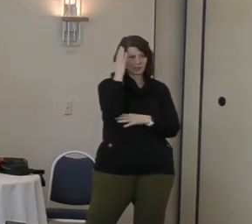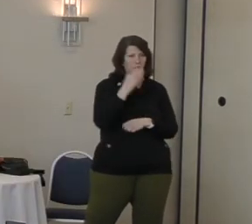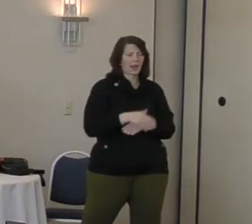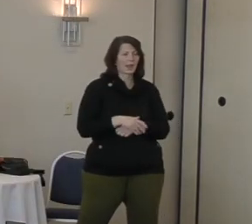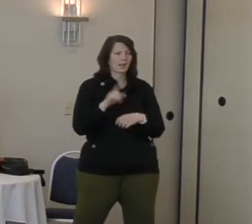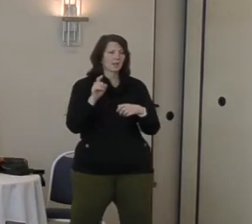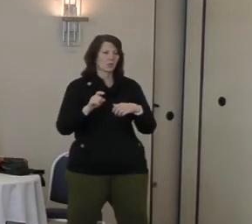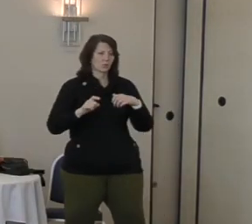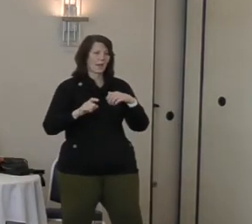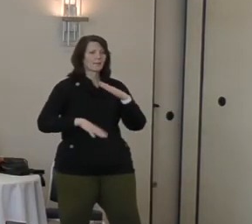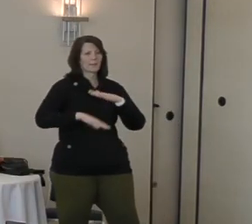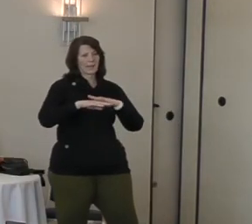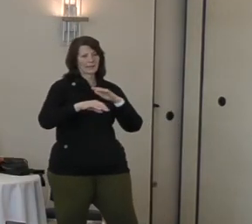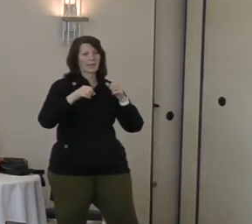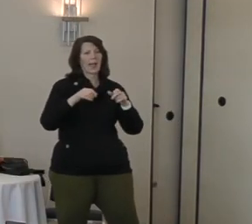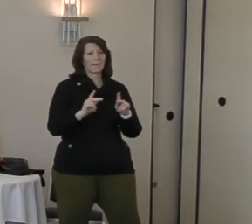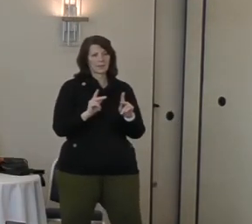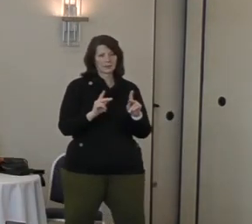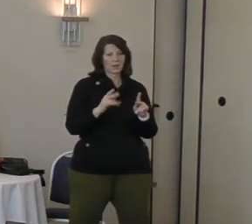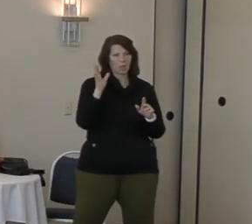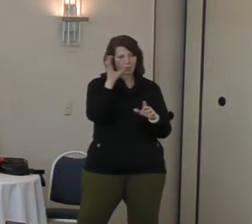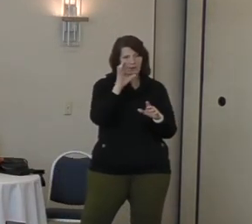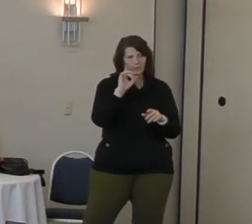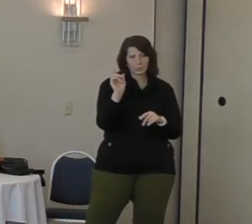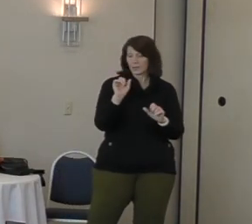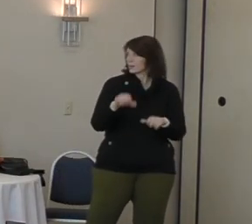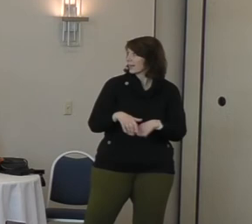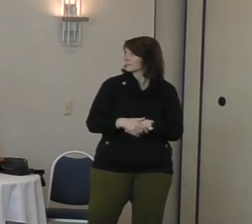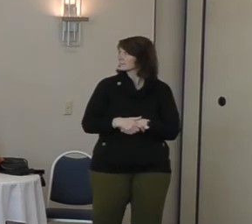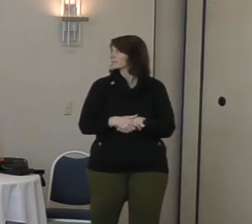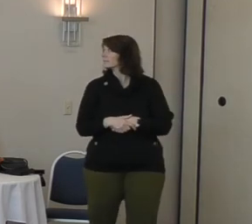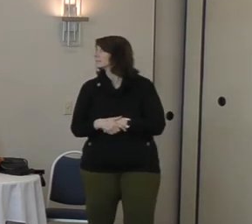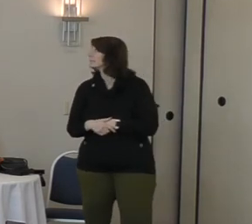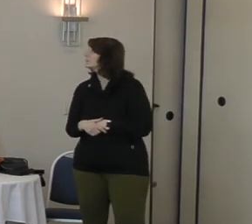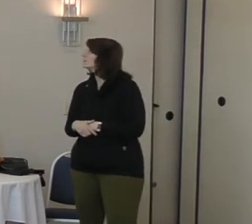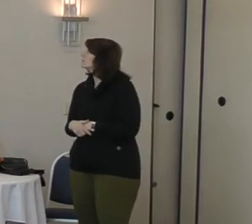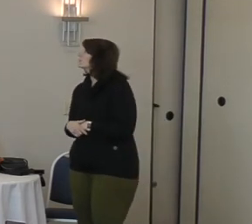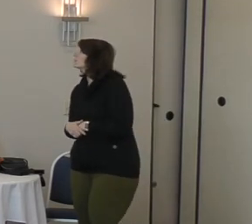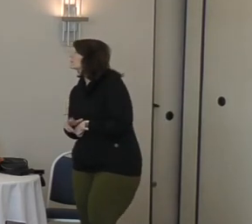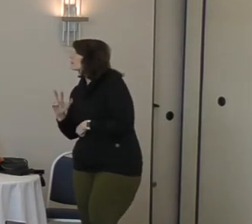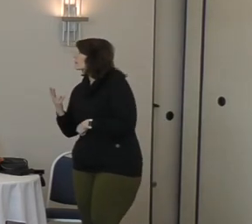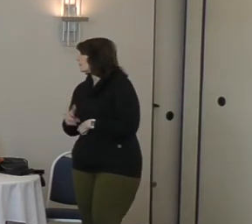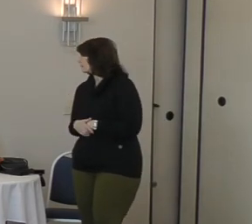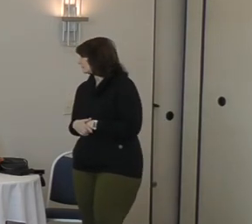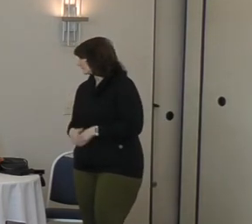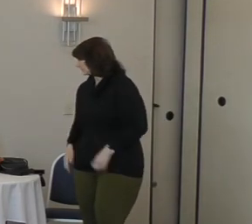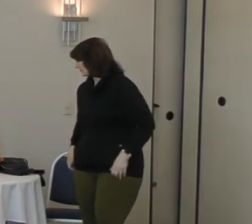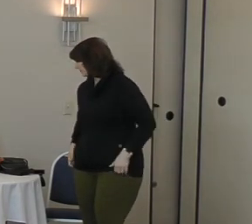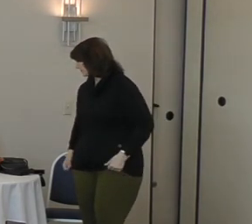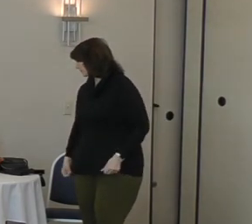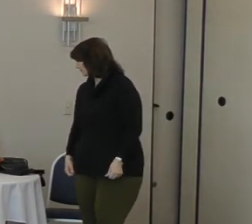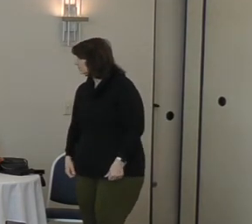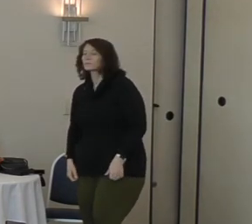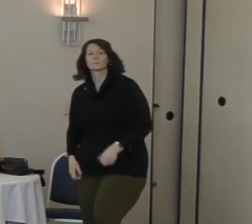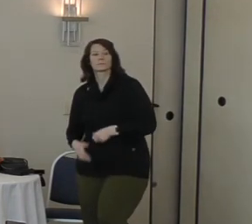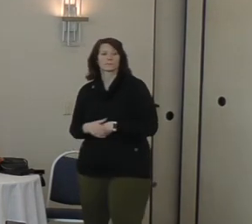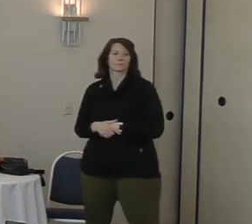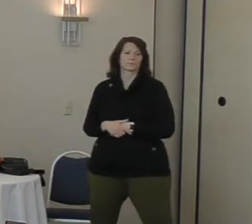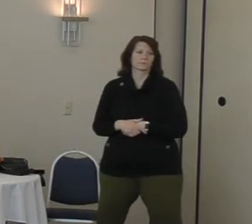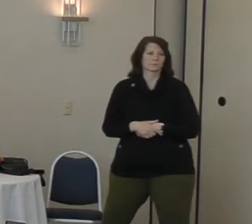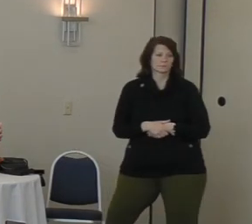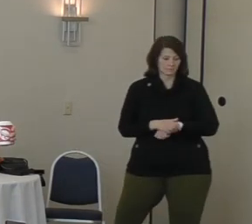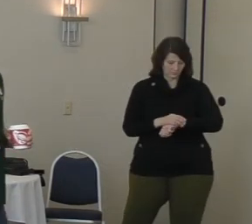You have to maximize your opportunities and look for them where you can. Third one, don't be afraid to break your